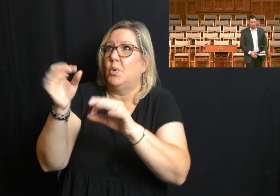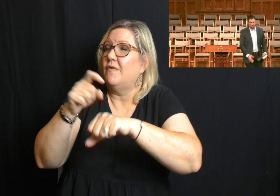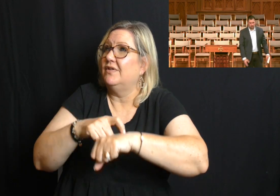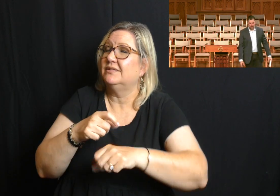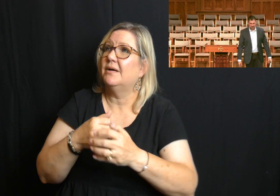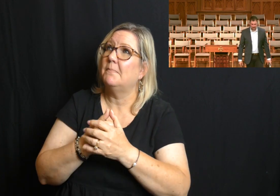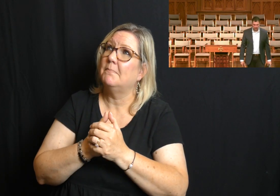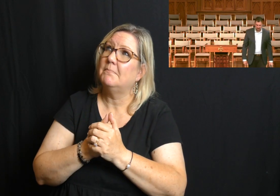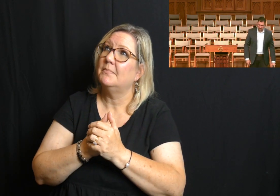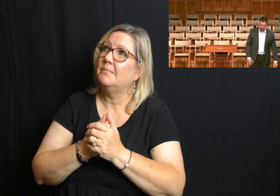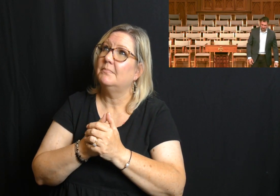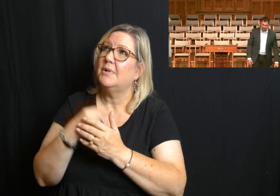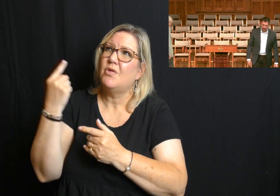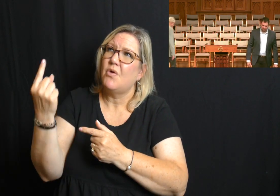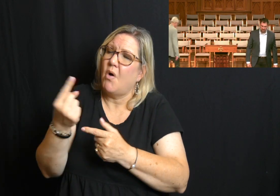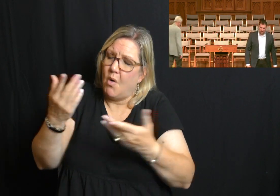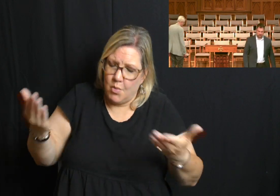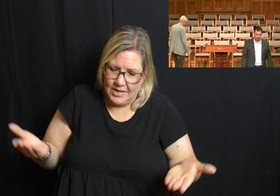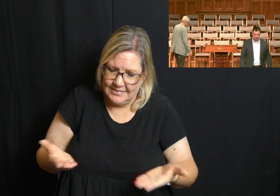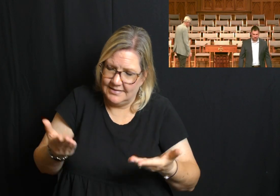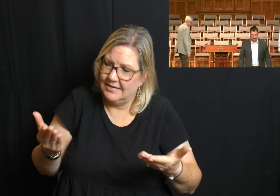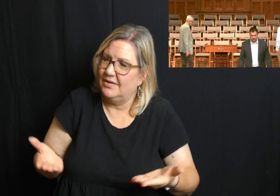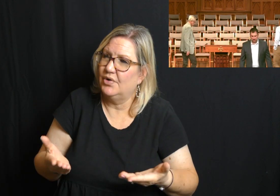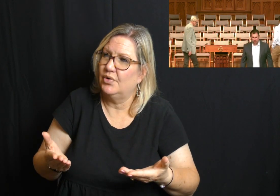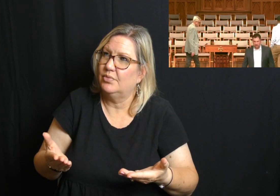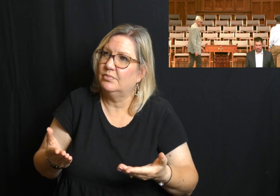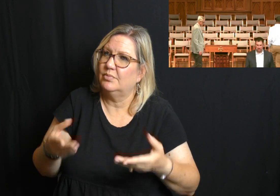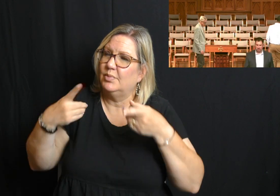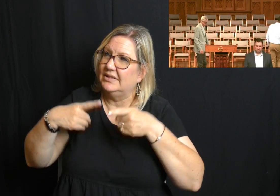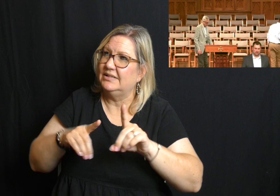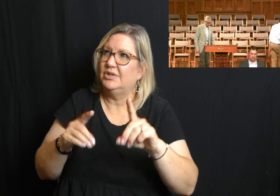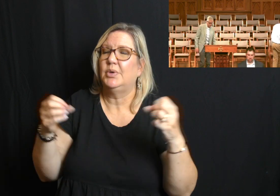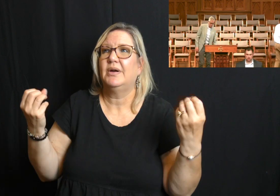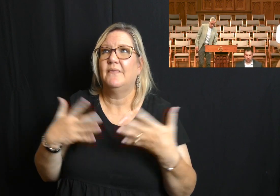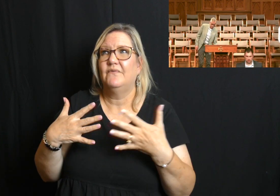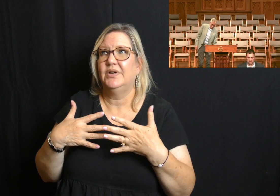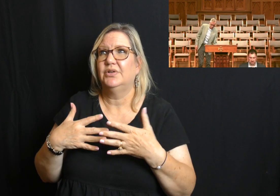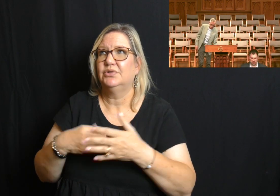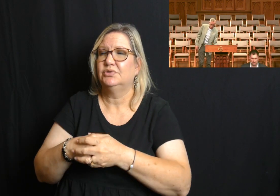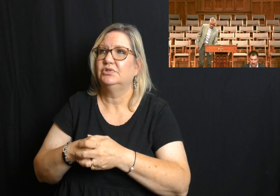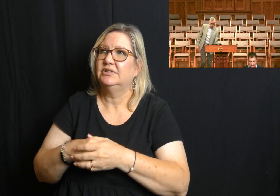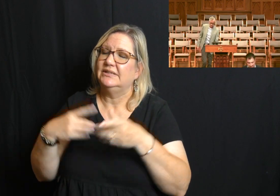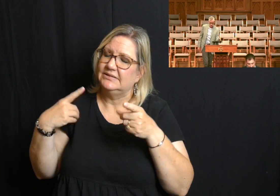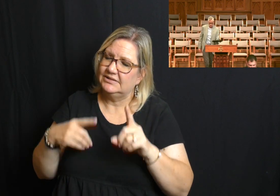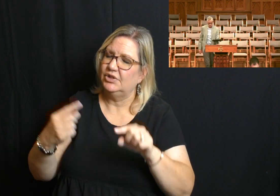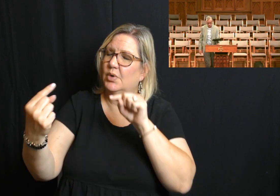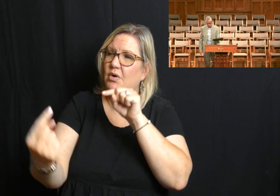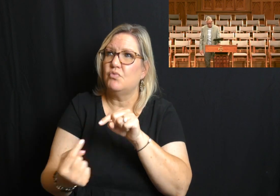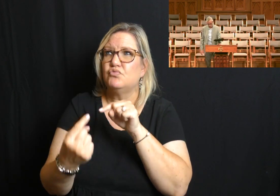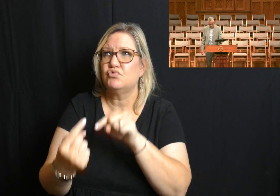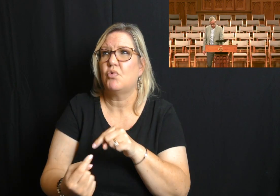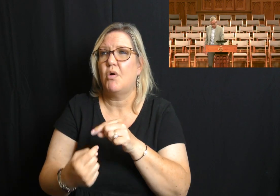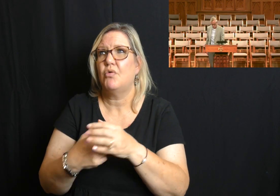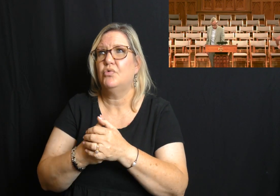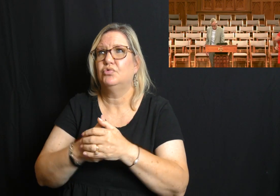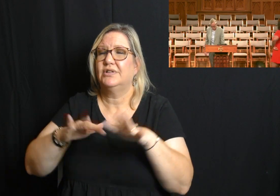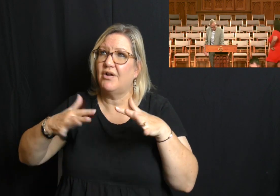that's always present in the midst of our fears, in the midst of our struggles, in the midst of our anxieties, in the